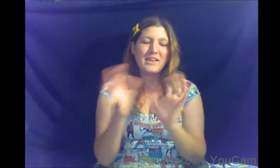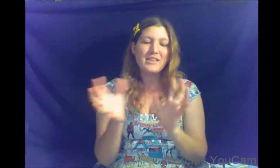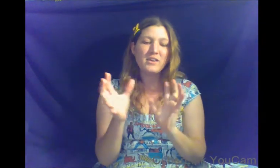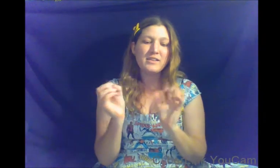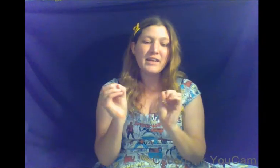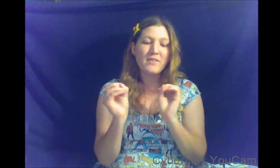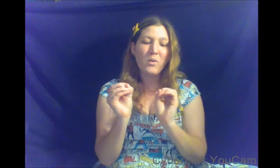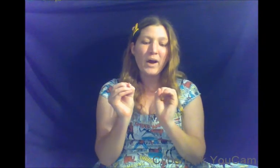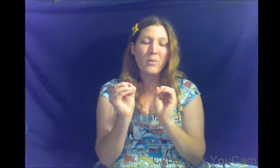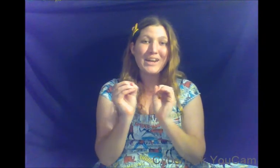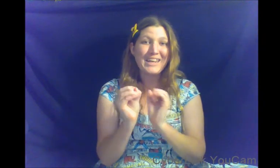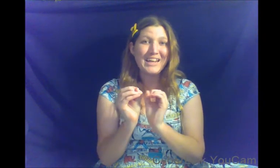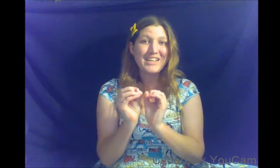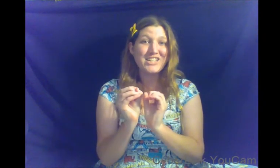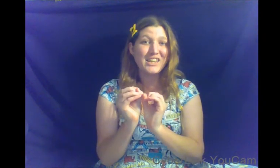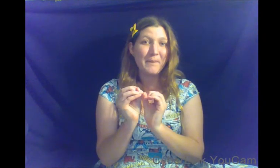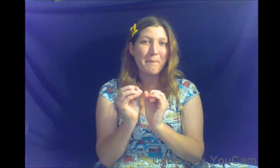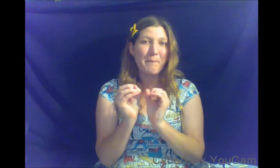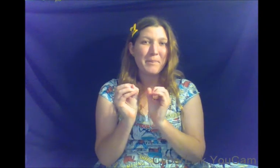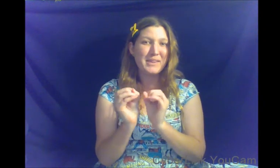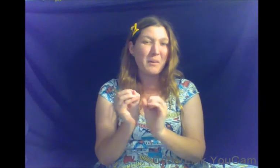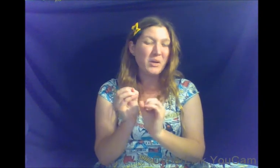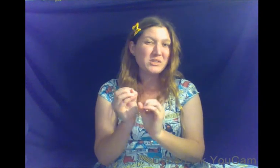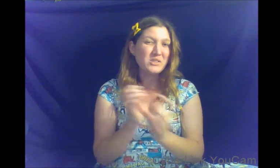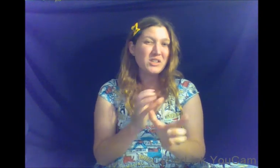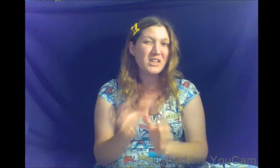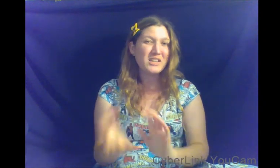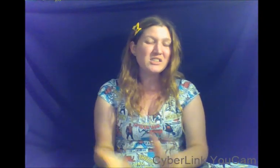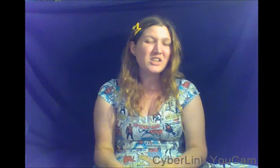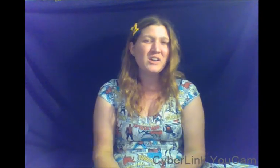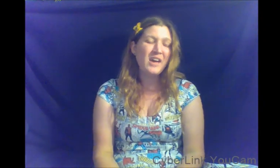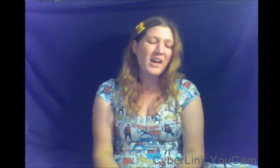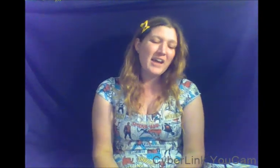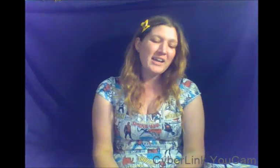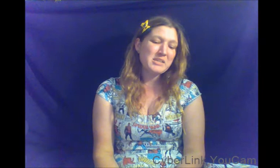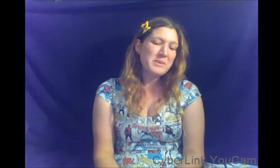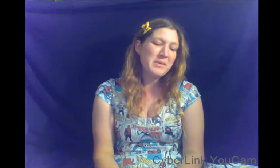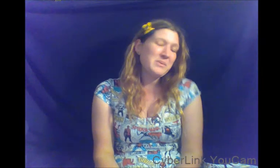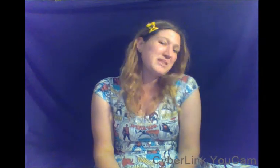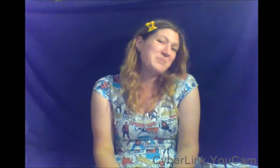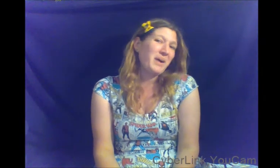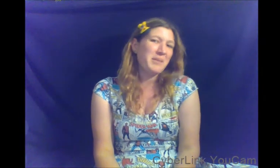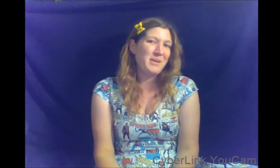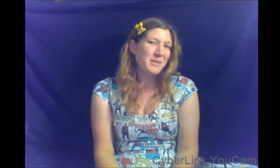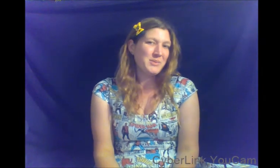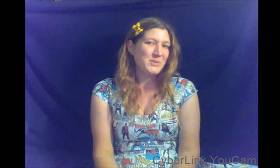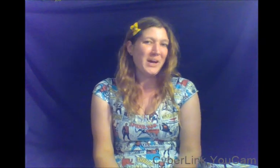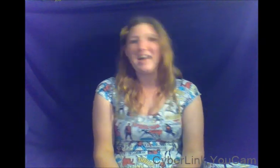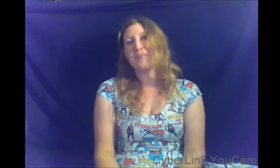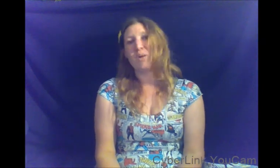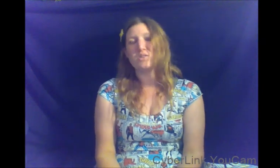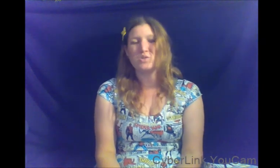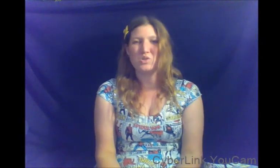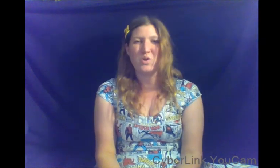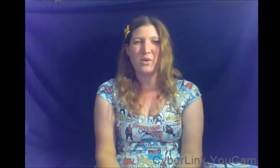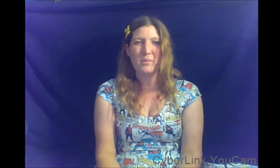they never quite want to kill each other, but they want to, sort of thing. So I guess maybe it was inspired by them too. I'm not too sure, but